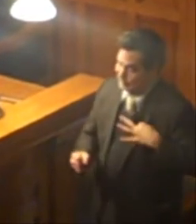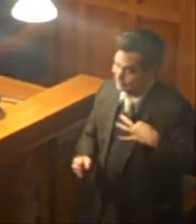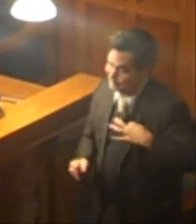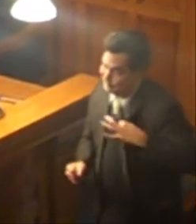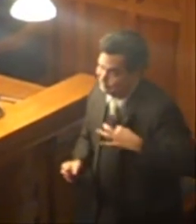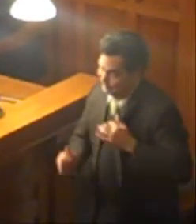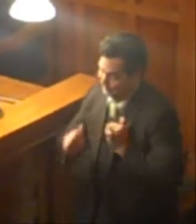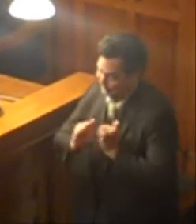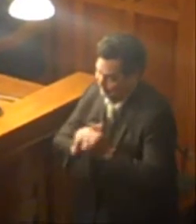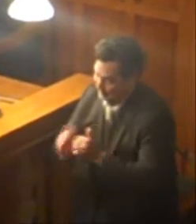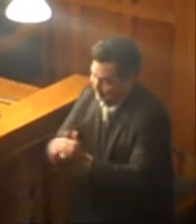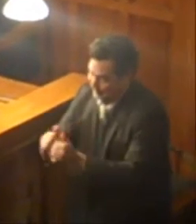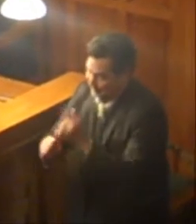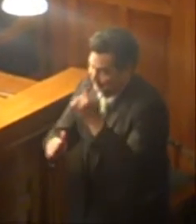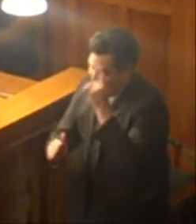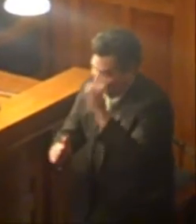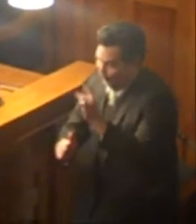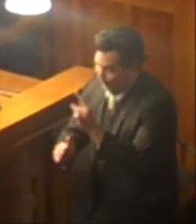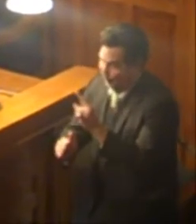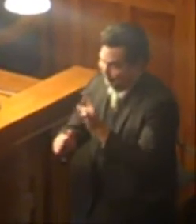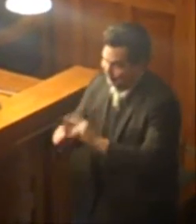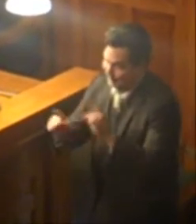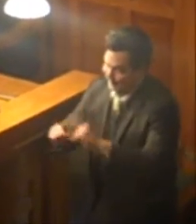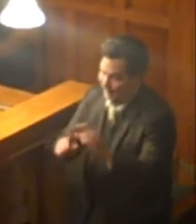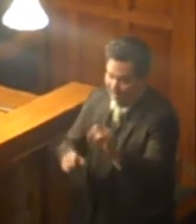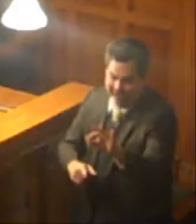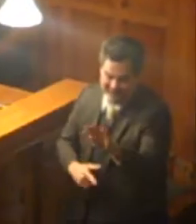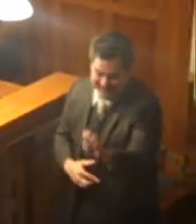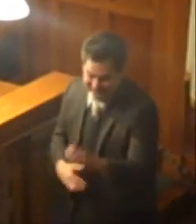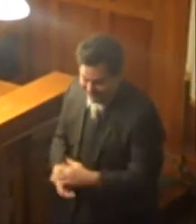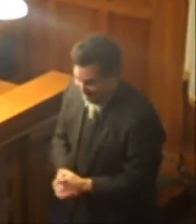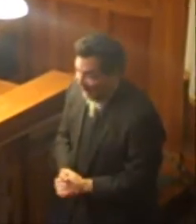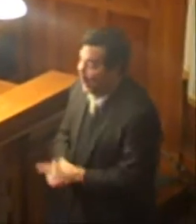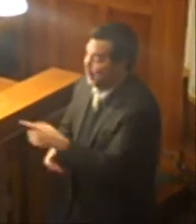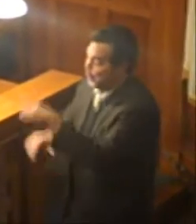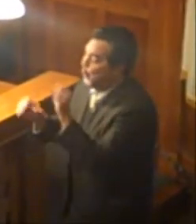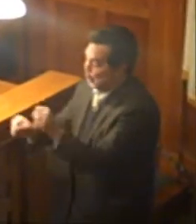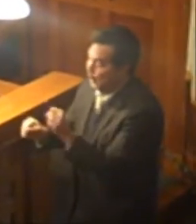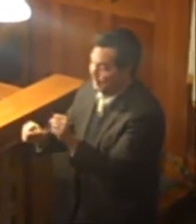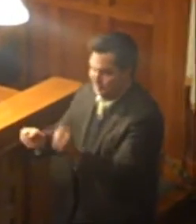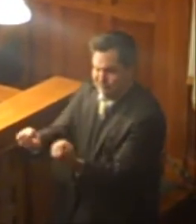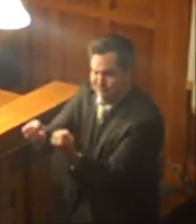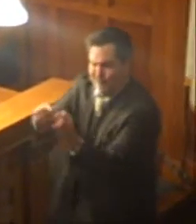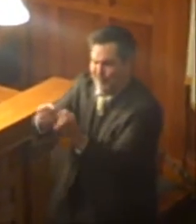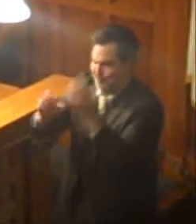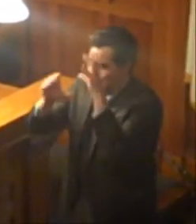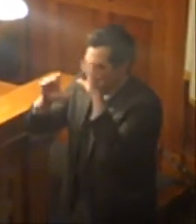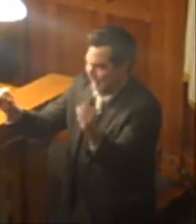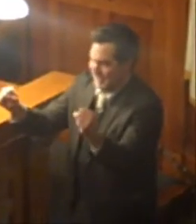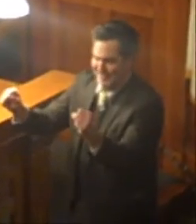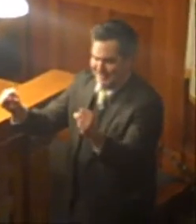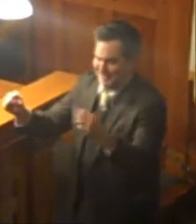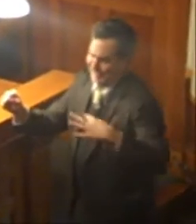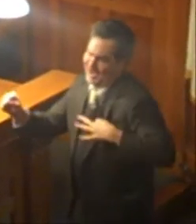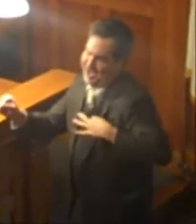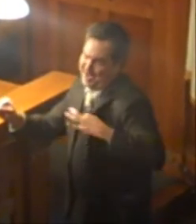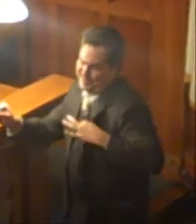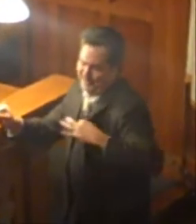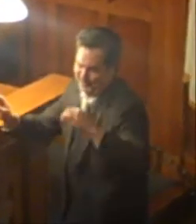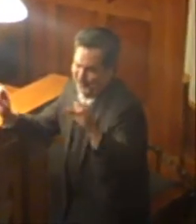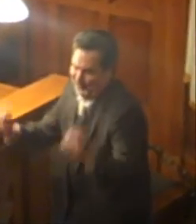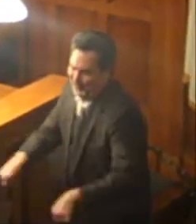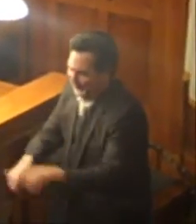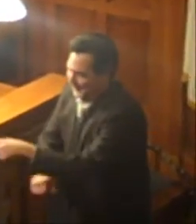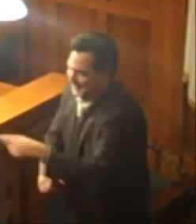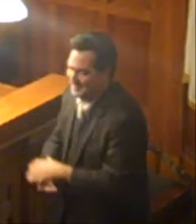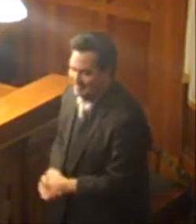You could run a presidential campaign. Gosh, we've had some laughs, we've had some tears, we've